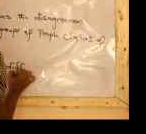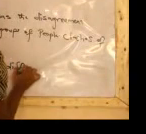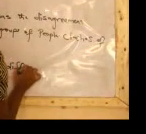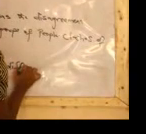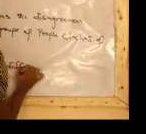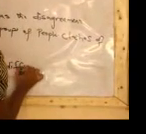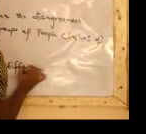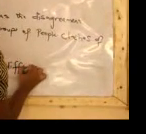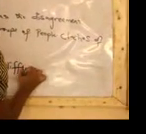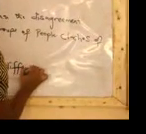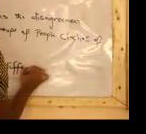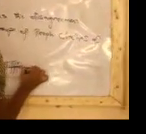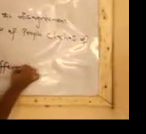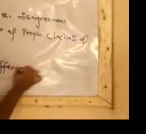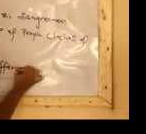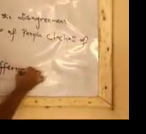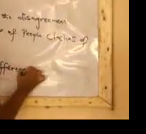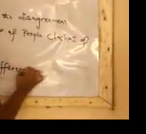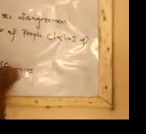Differences.